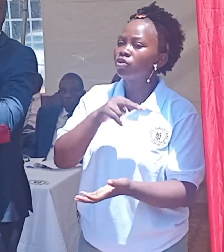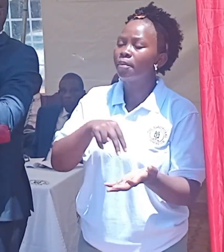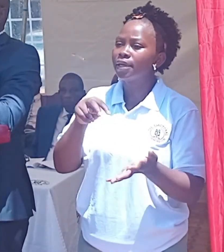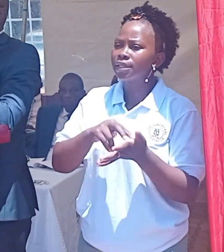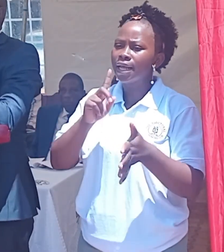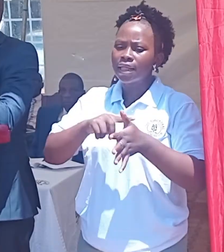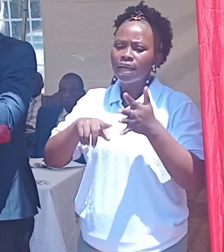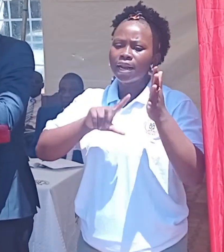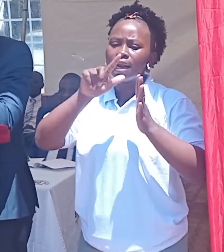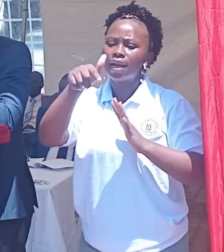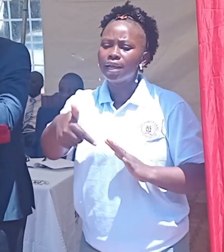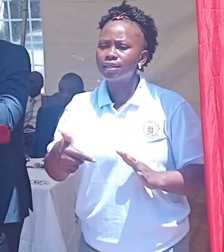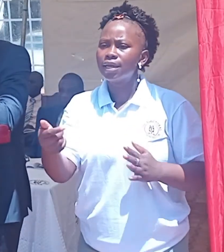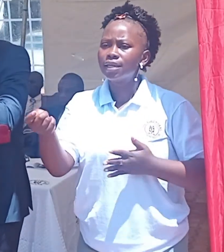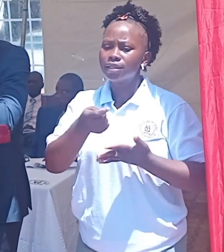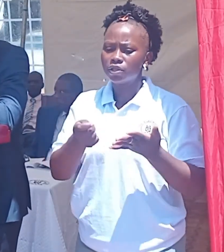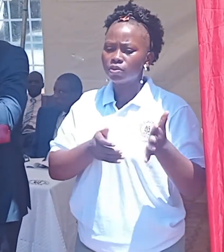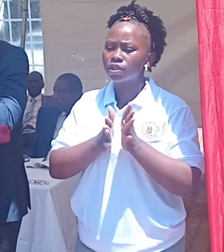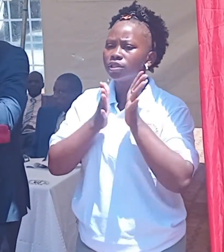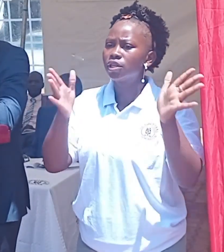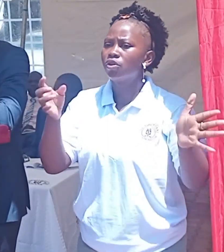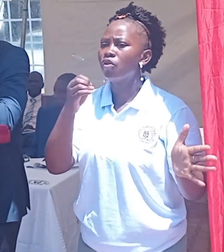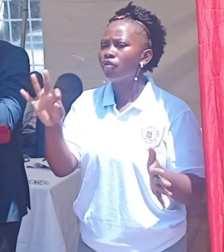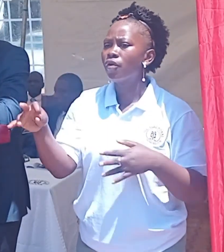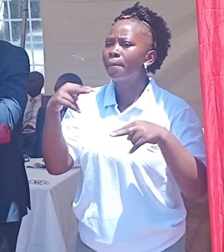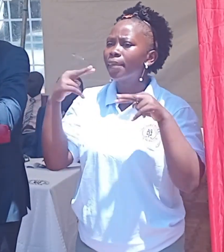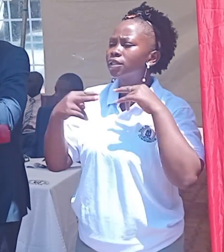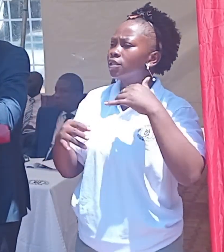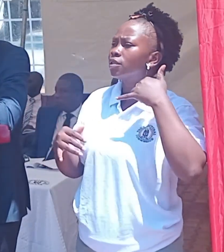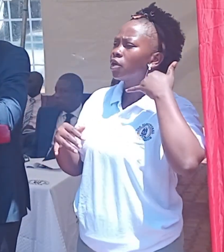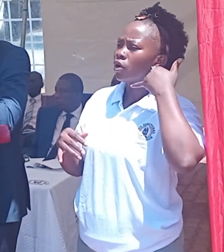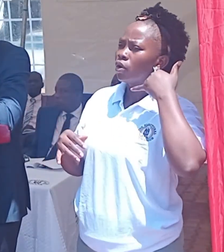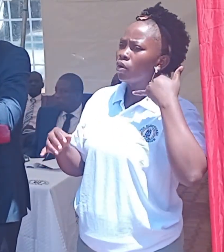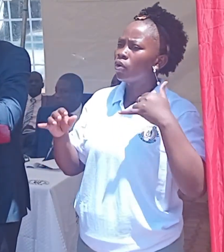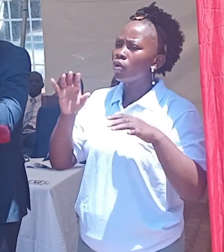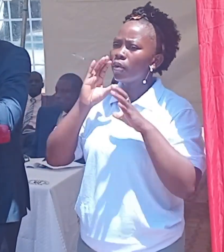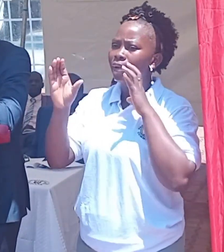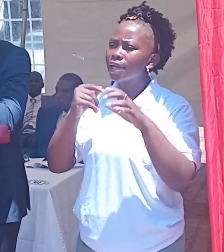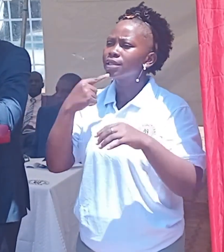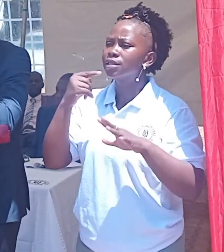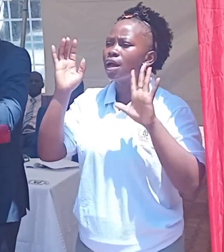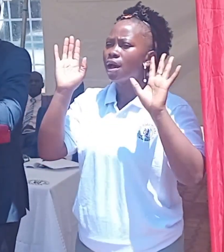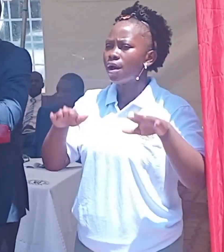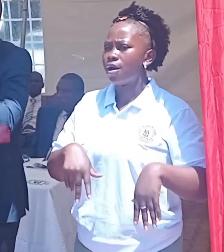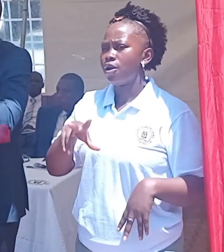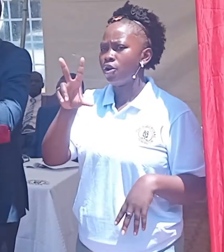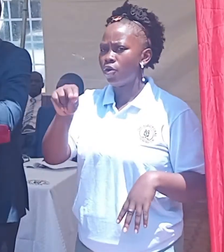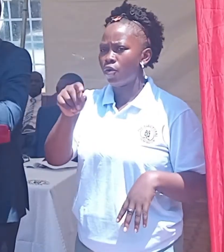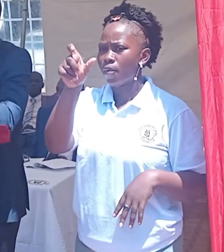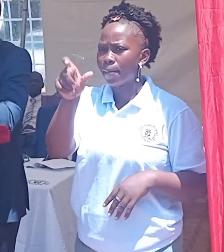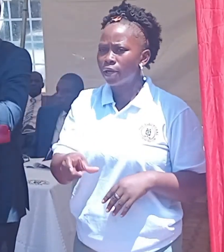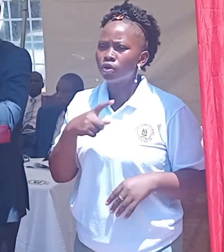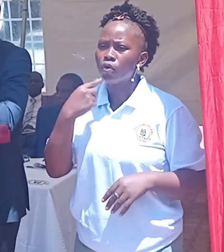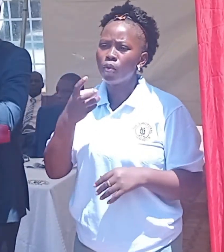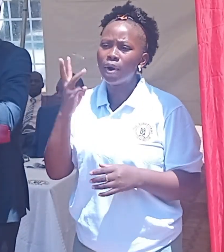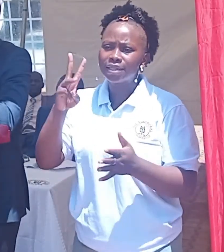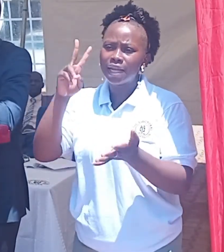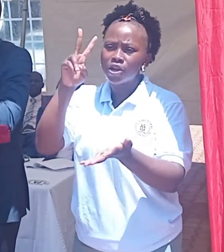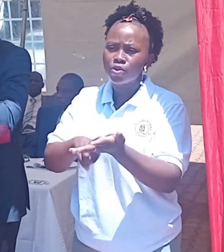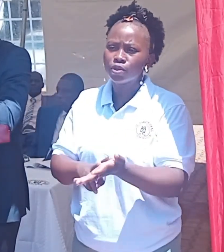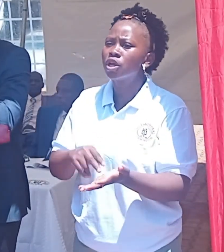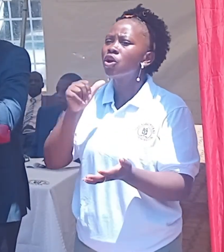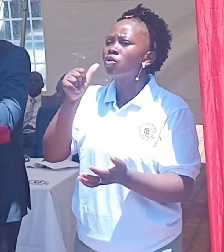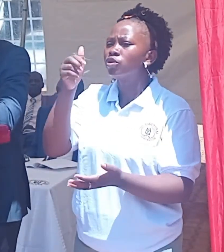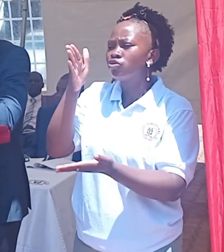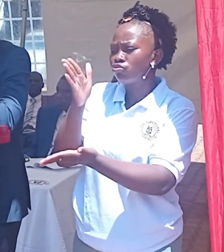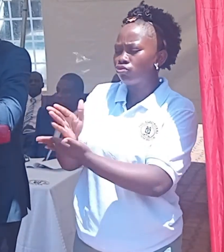the following day, the Secretary General of the party communicates to the commission saying, you know, the person who was endorsed is not